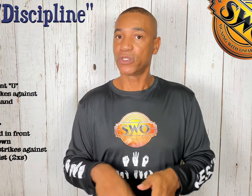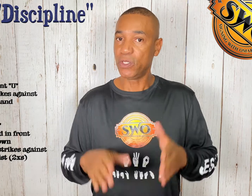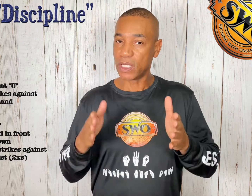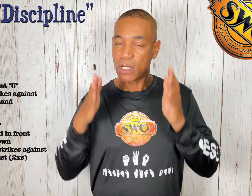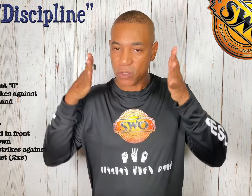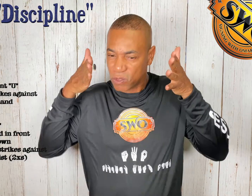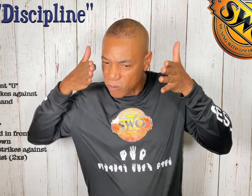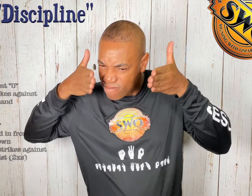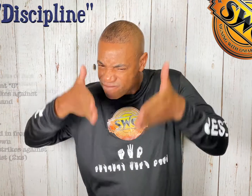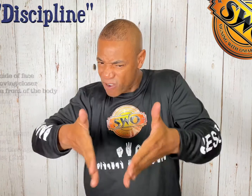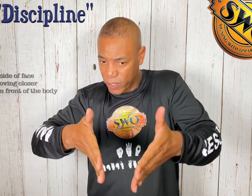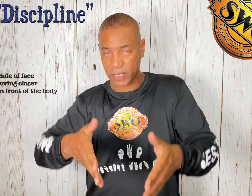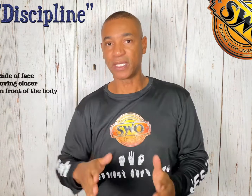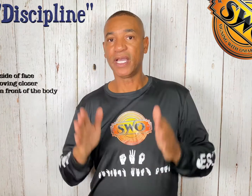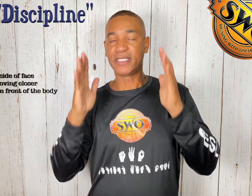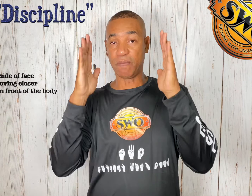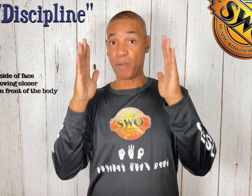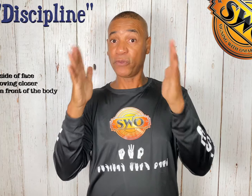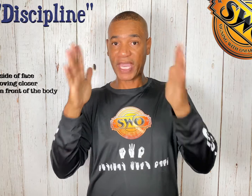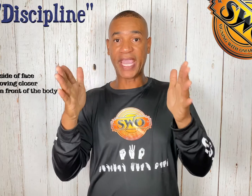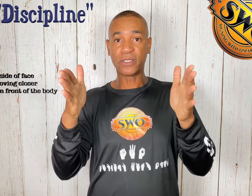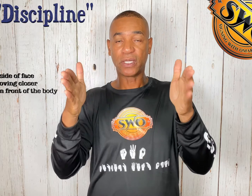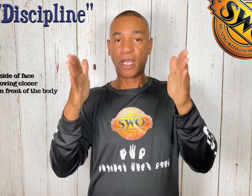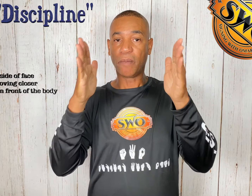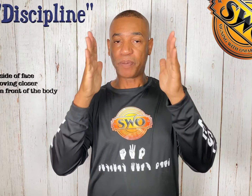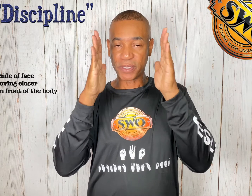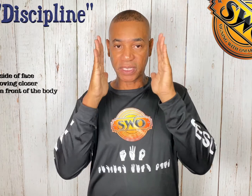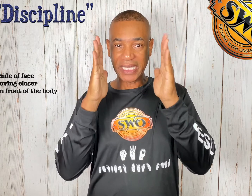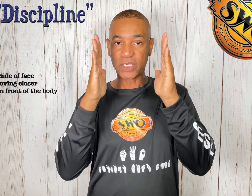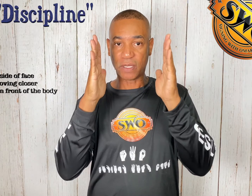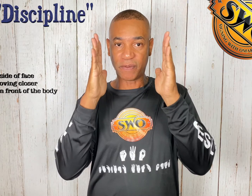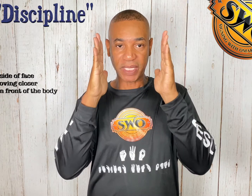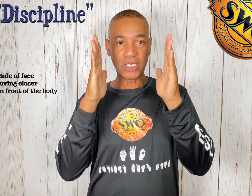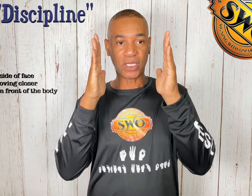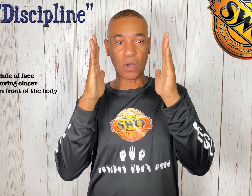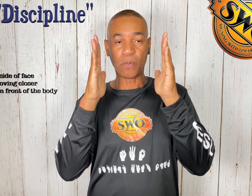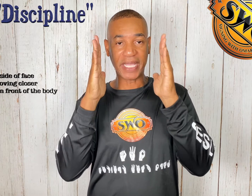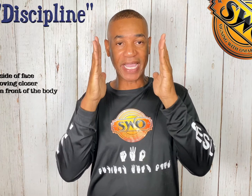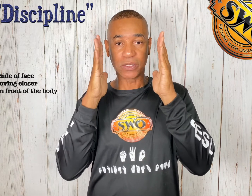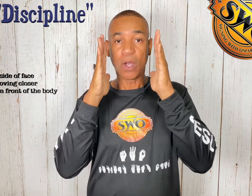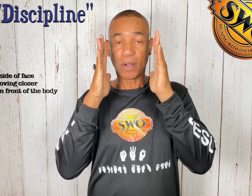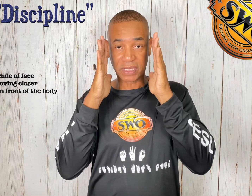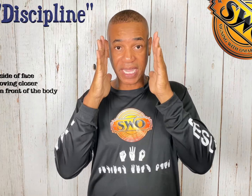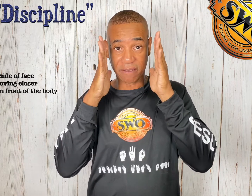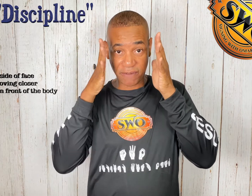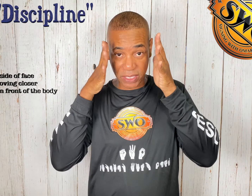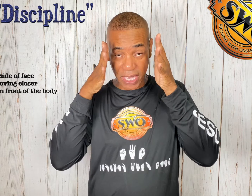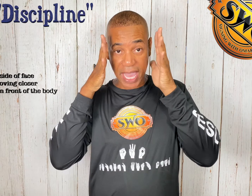can also do focused. Take both hands, put each of the open hands on the side of the face, and then